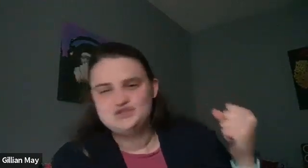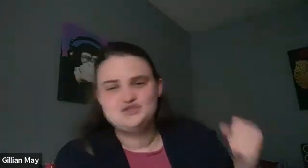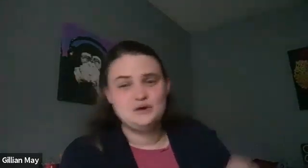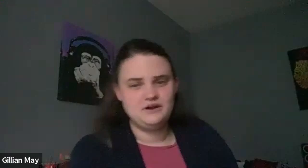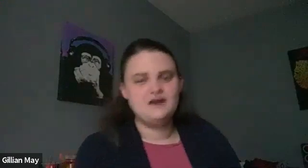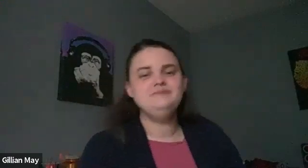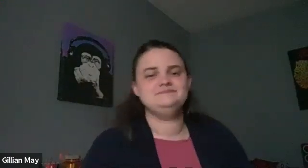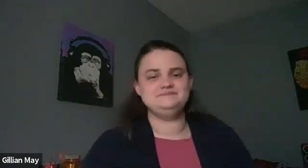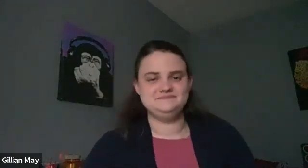soda,